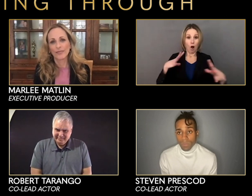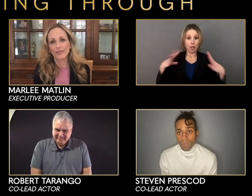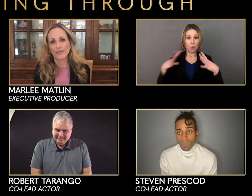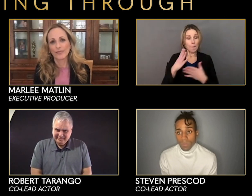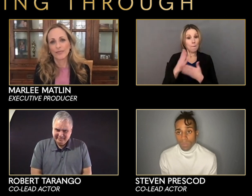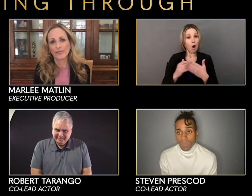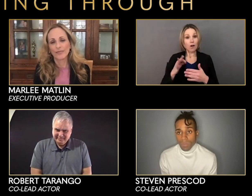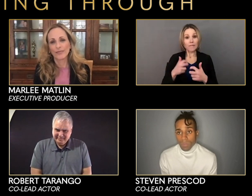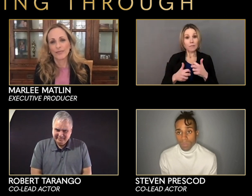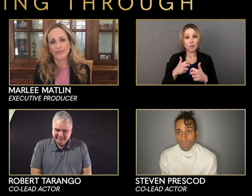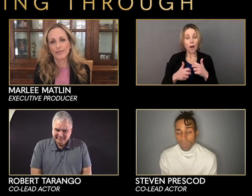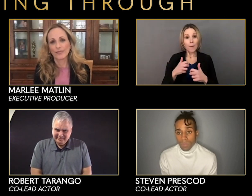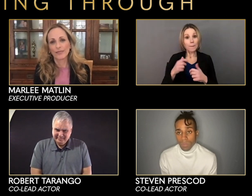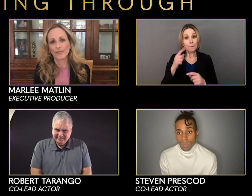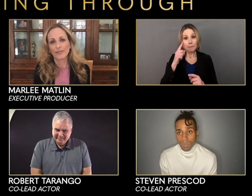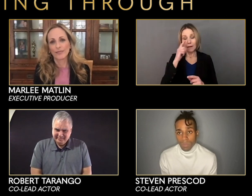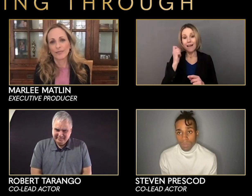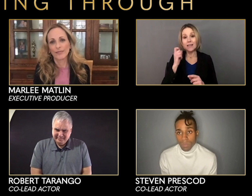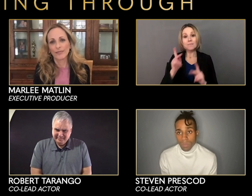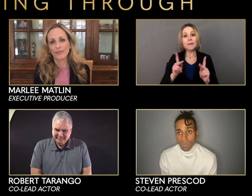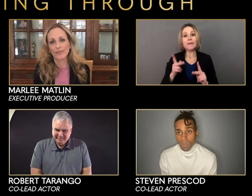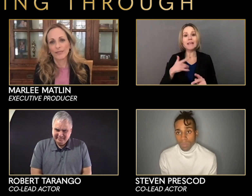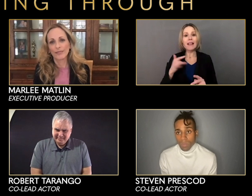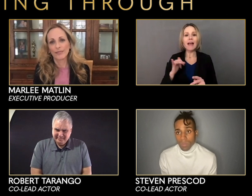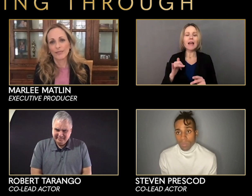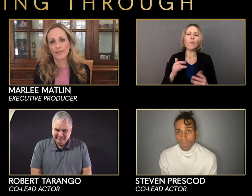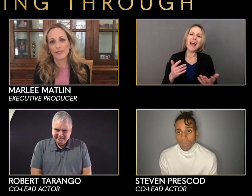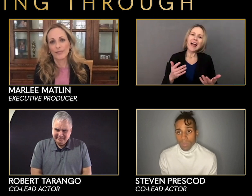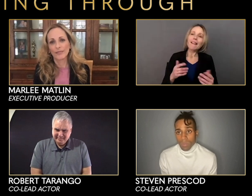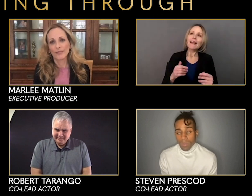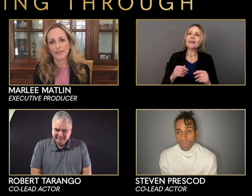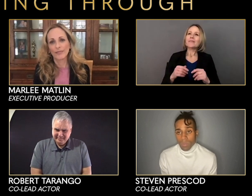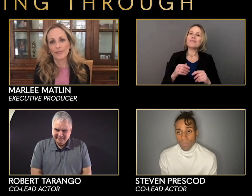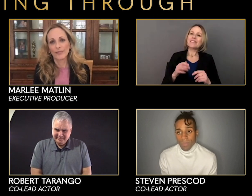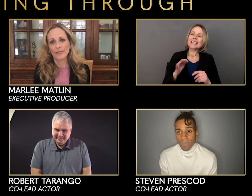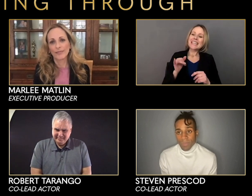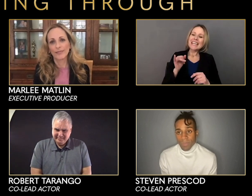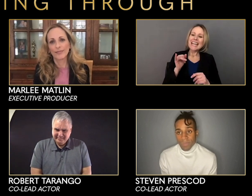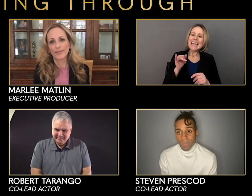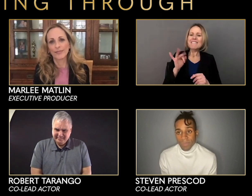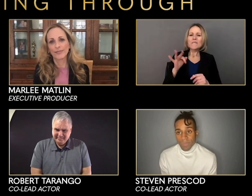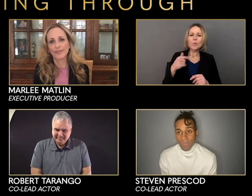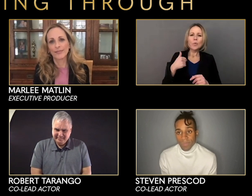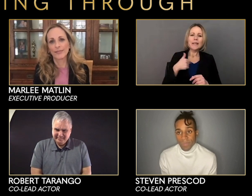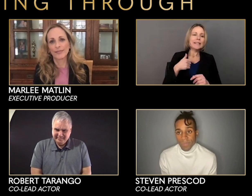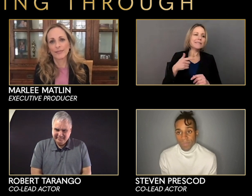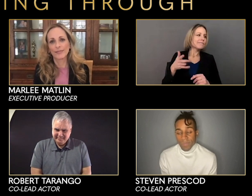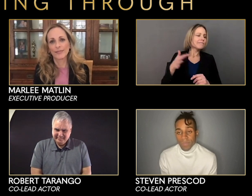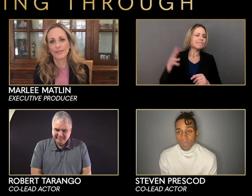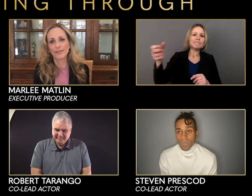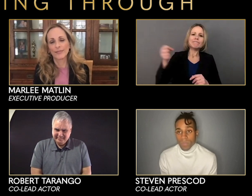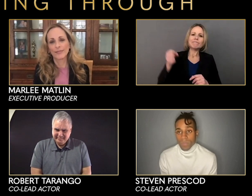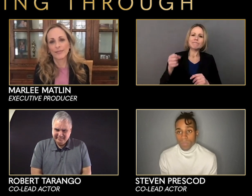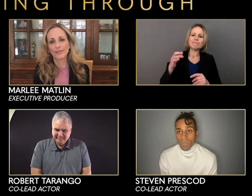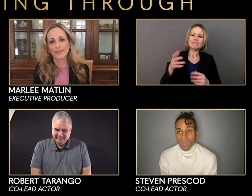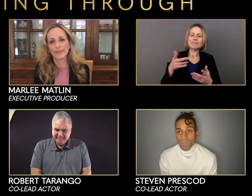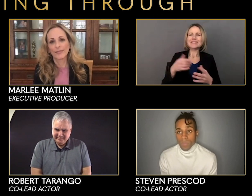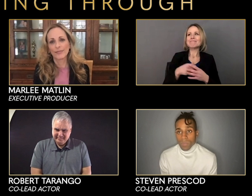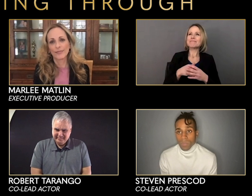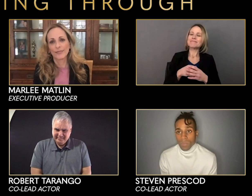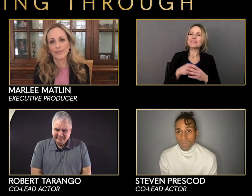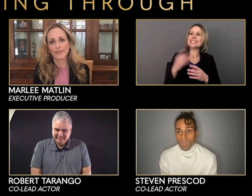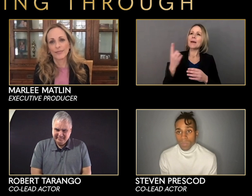people feel like, well, it'll be a lot easier if it's somebody who at the end of the